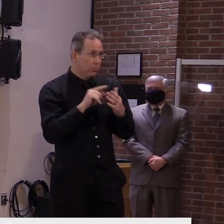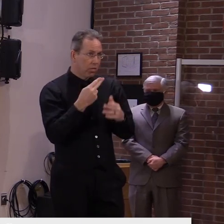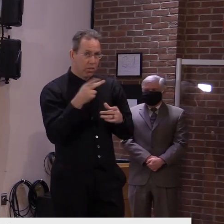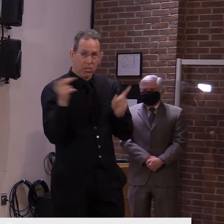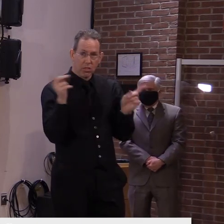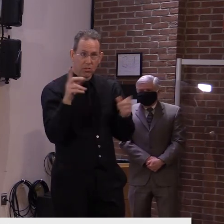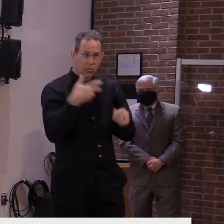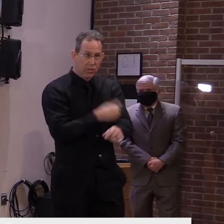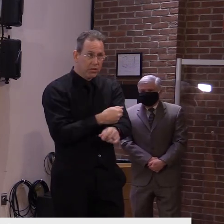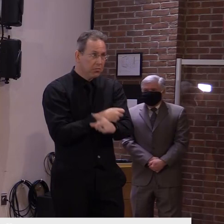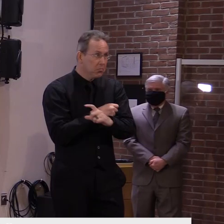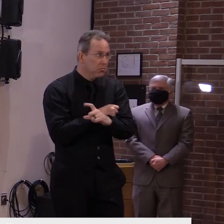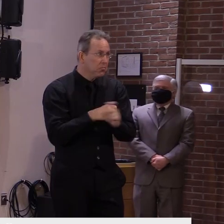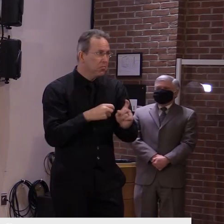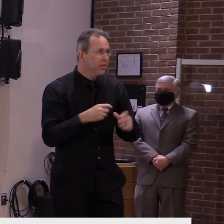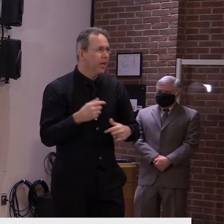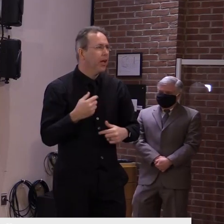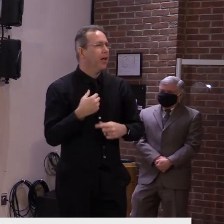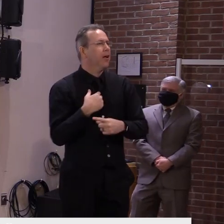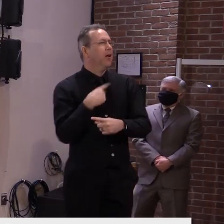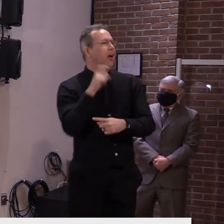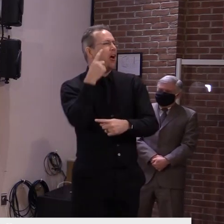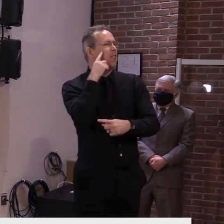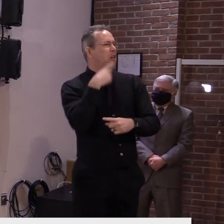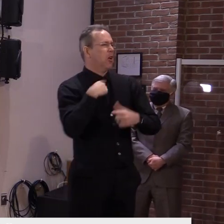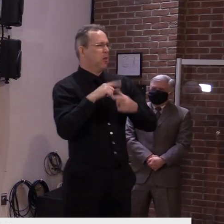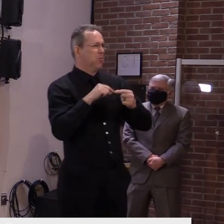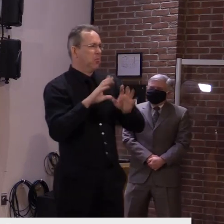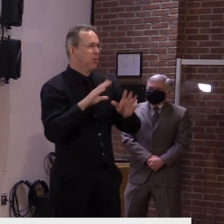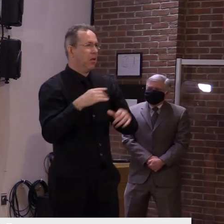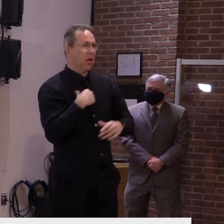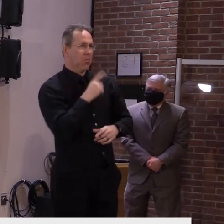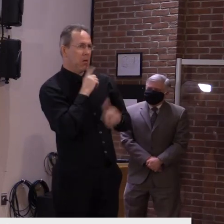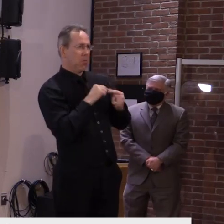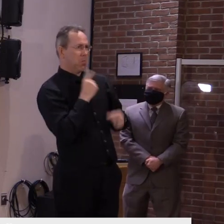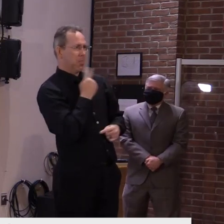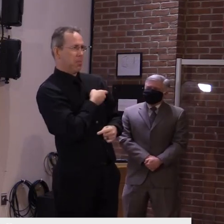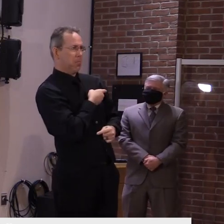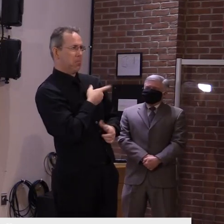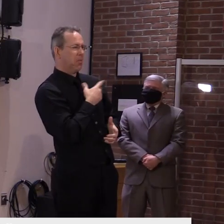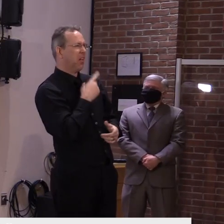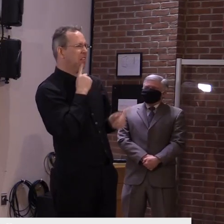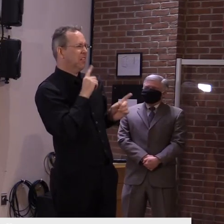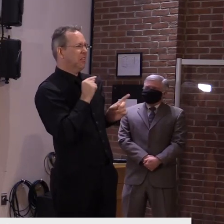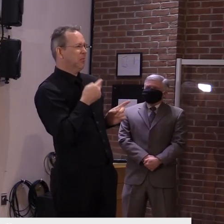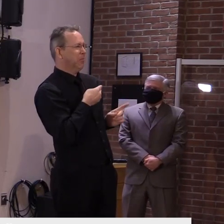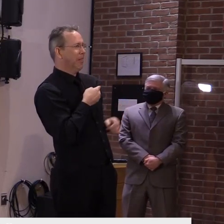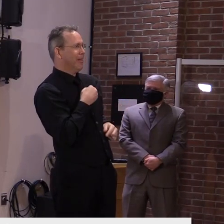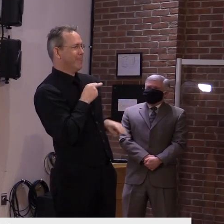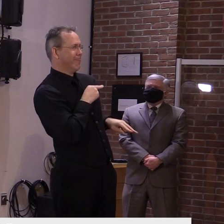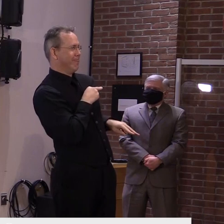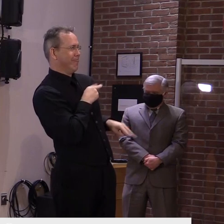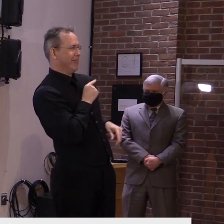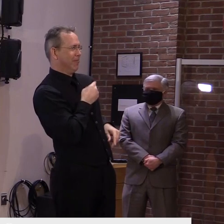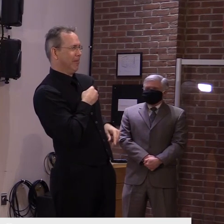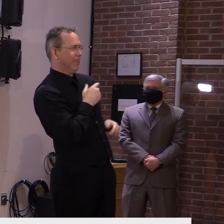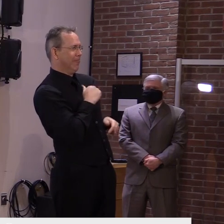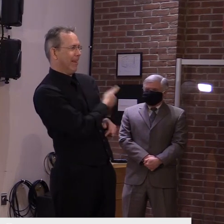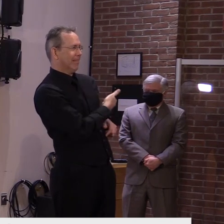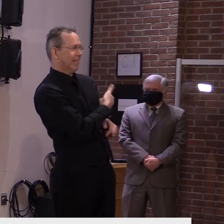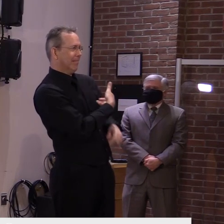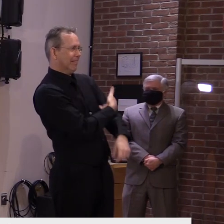know Secretary Smith is very eager to get his vaccine. So I believe he's